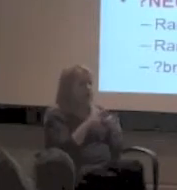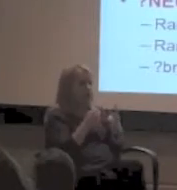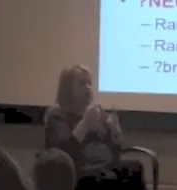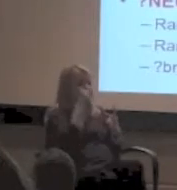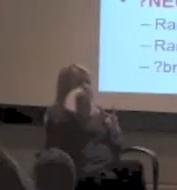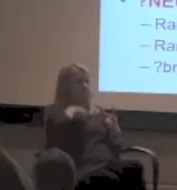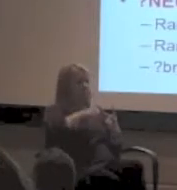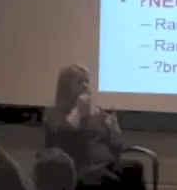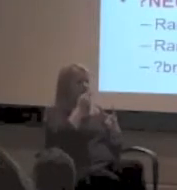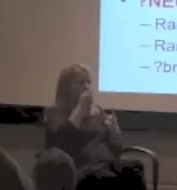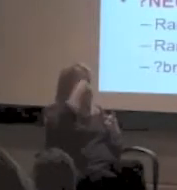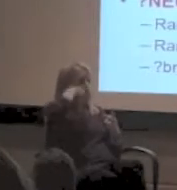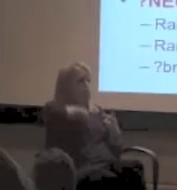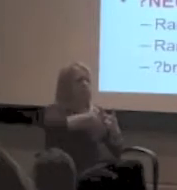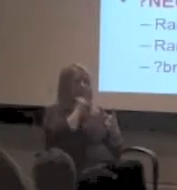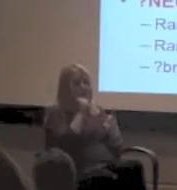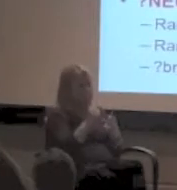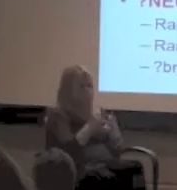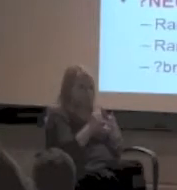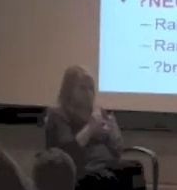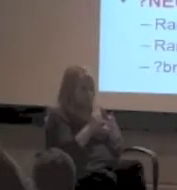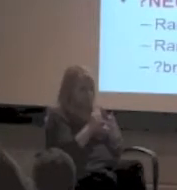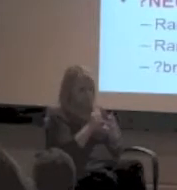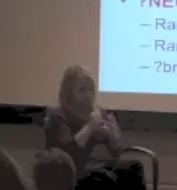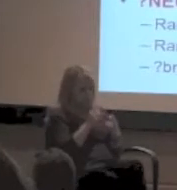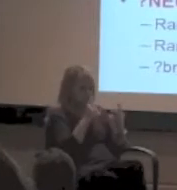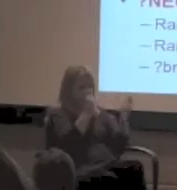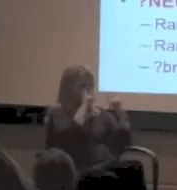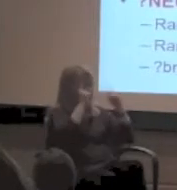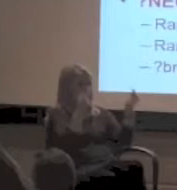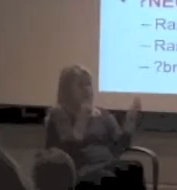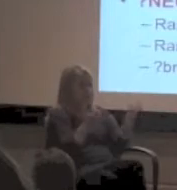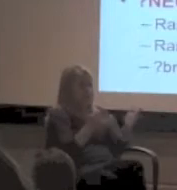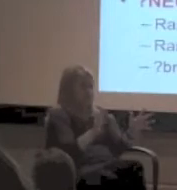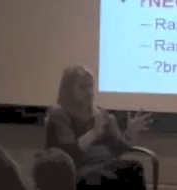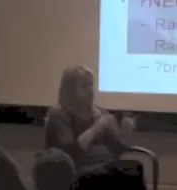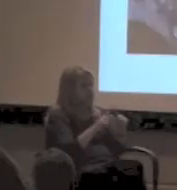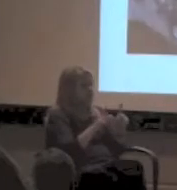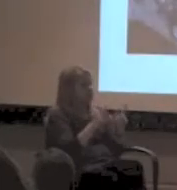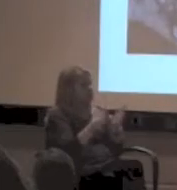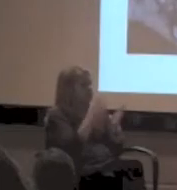that's usually not the case. I mean, sometimes slowly.